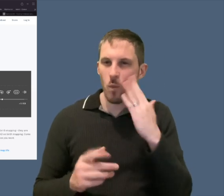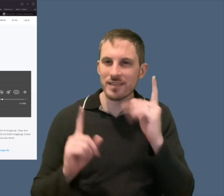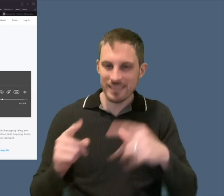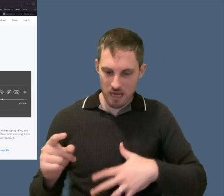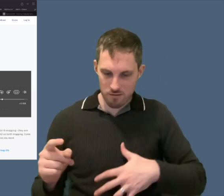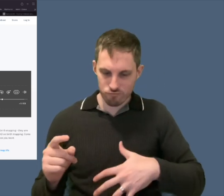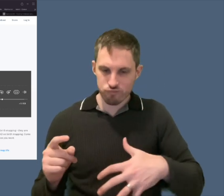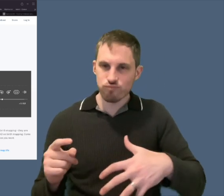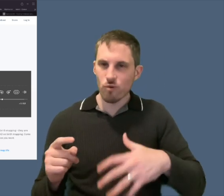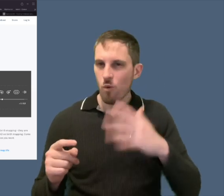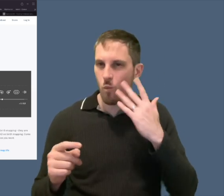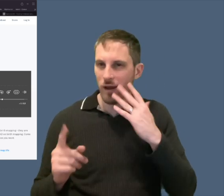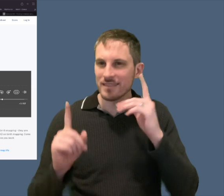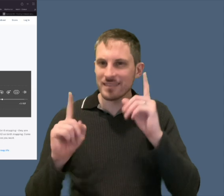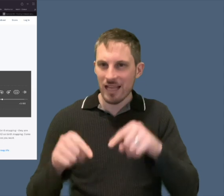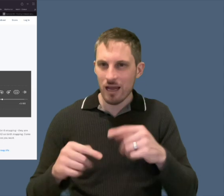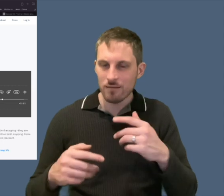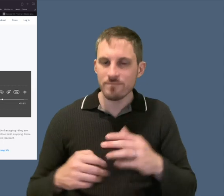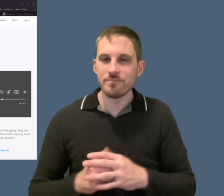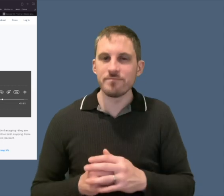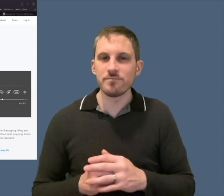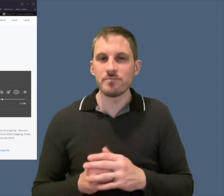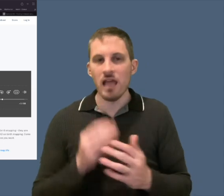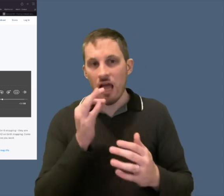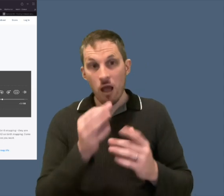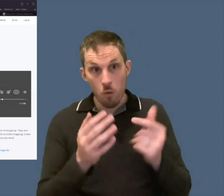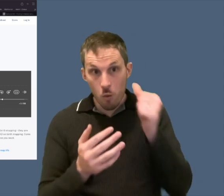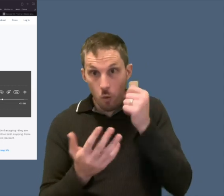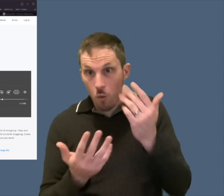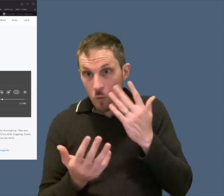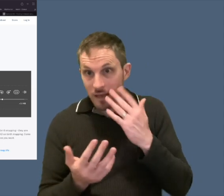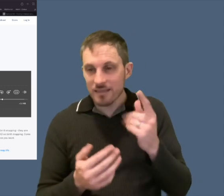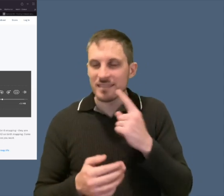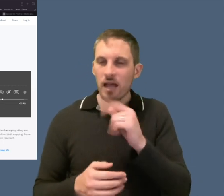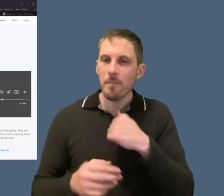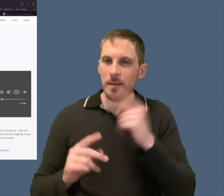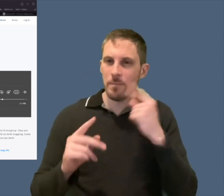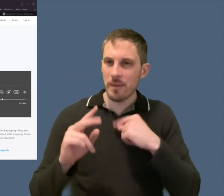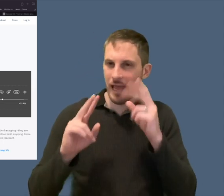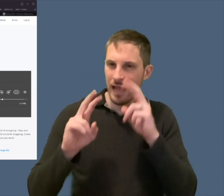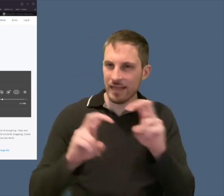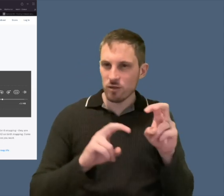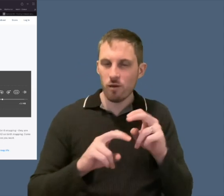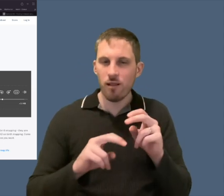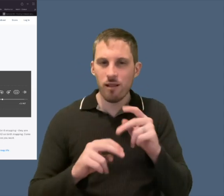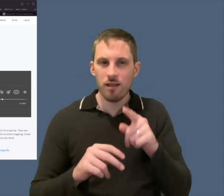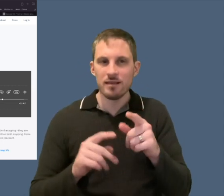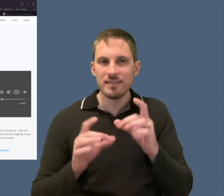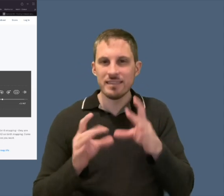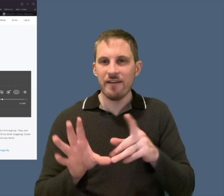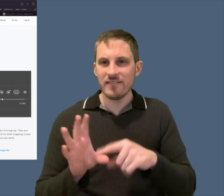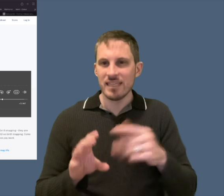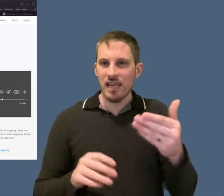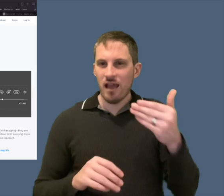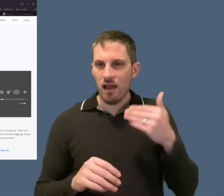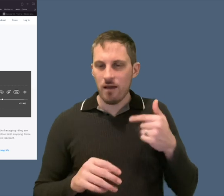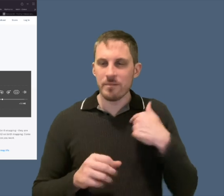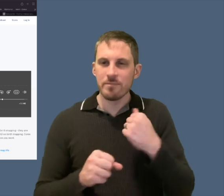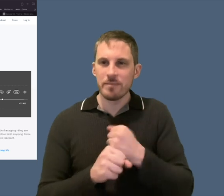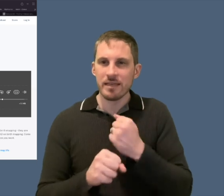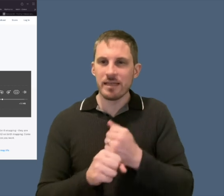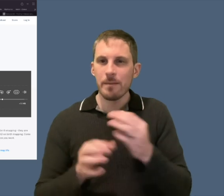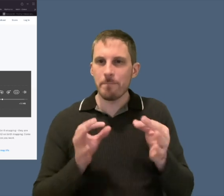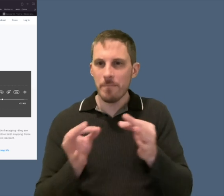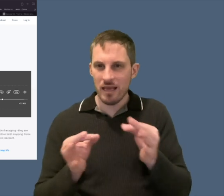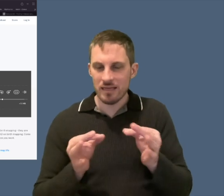with us? My analytical stage is going to begin at the beginning of the year. I'm making plans to